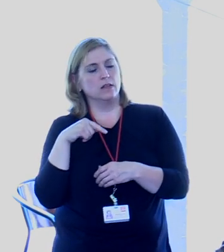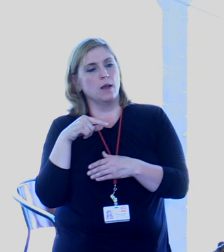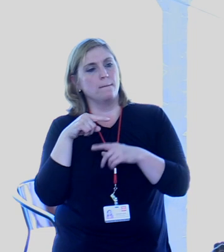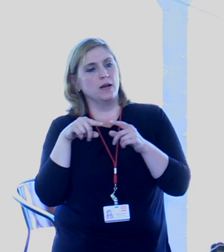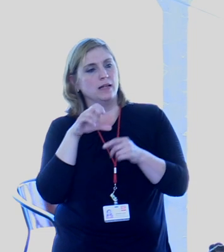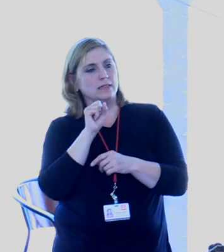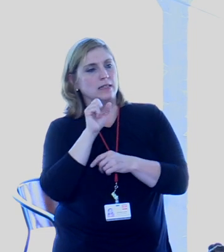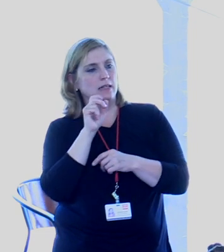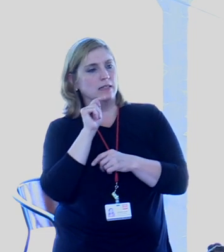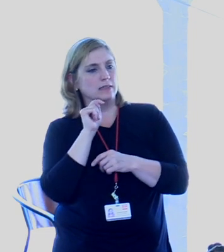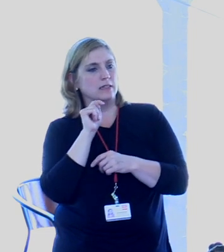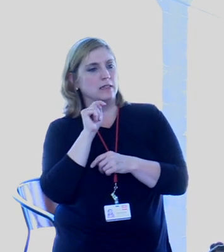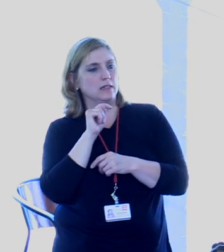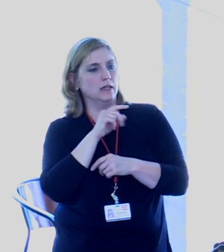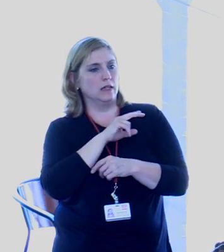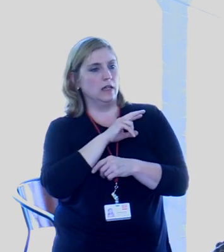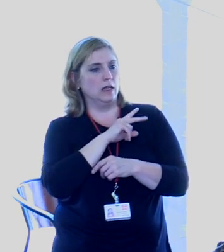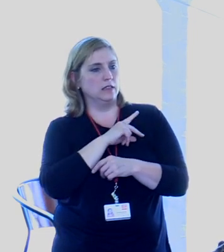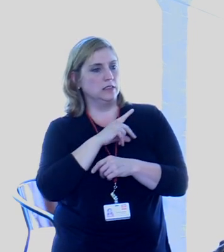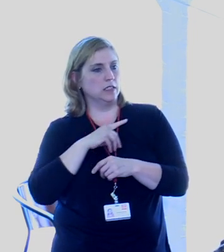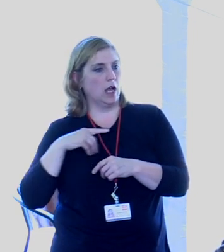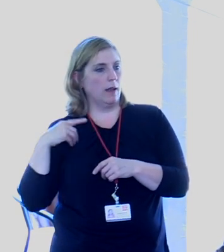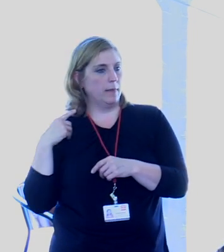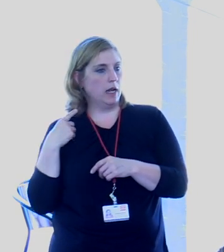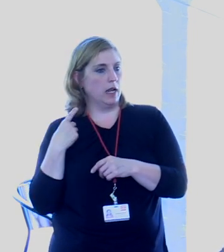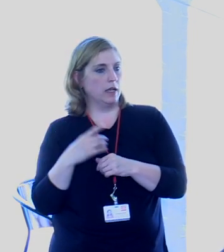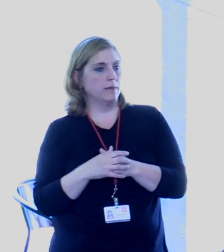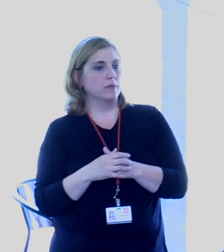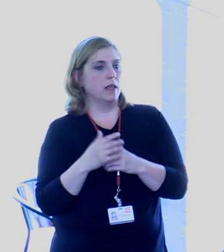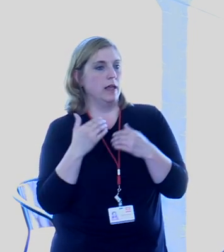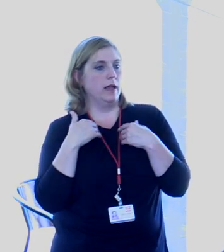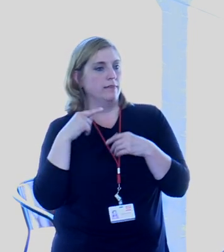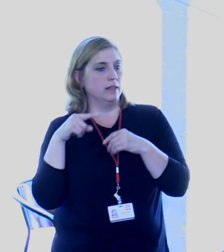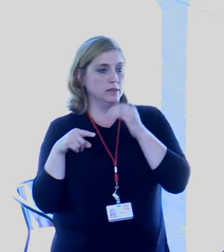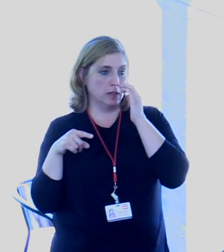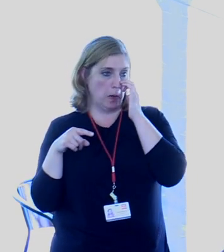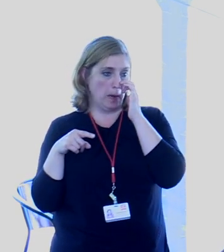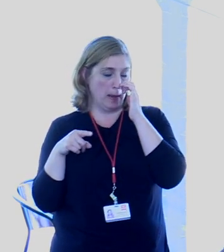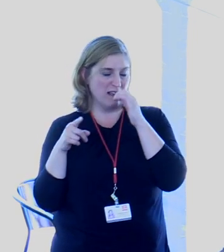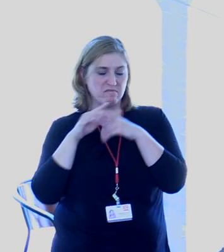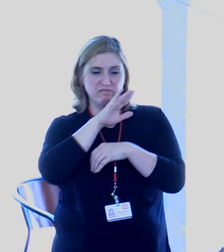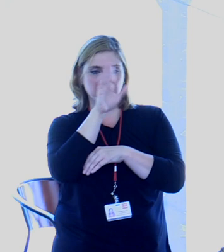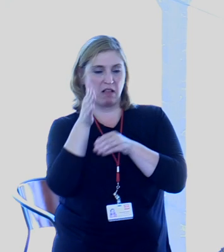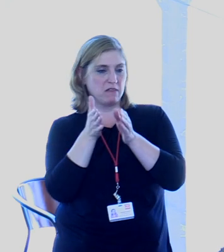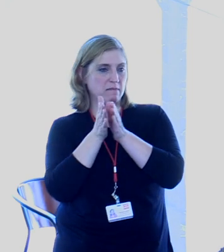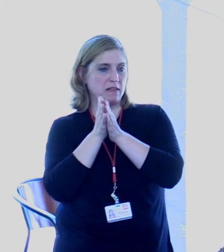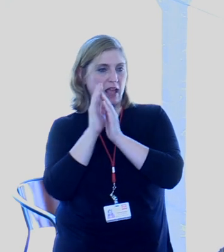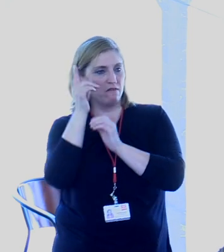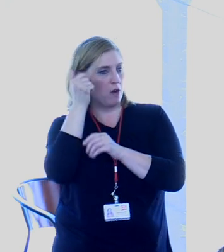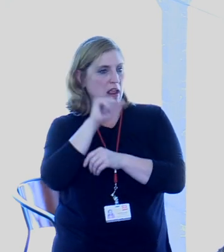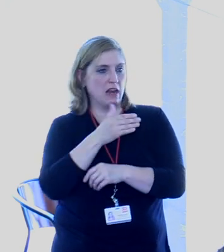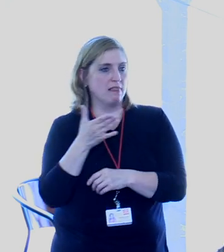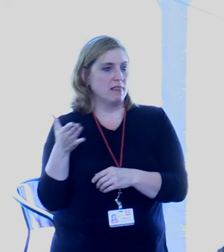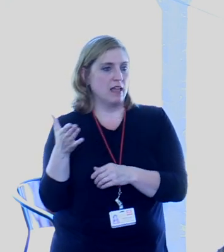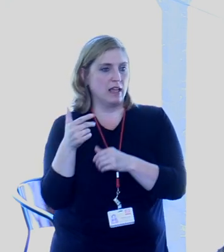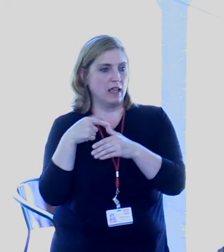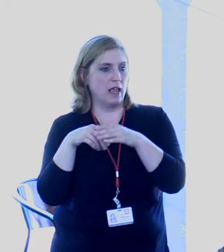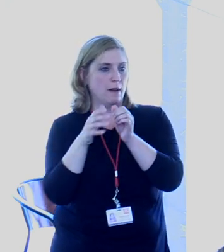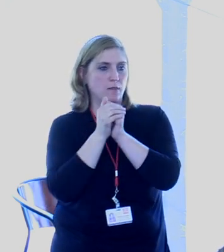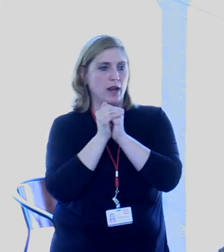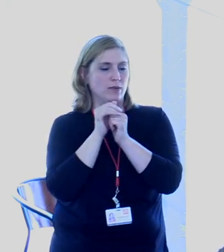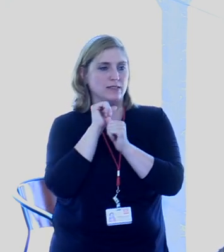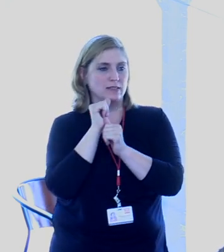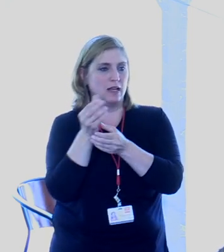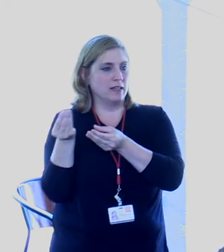Dominic once confessed to a Cistercian that he had never asked for anything in prayer that he was